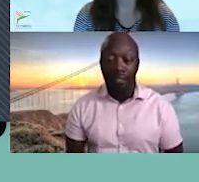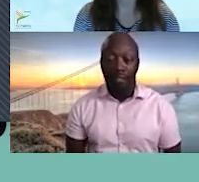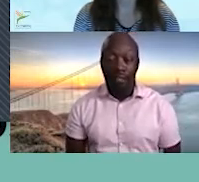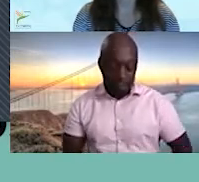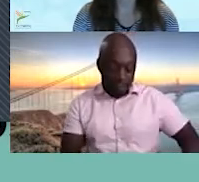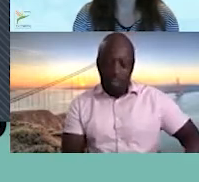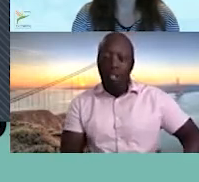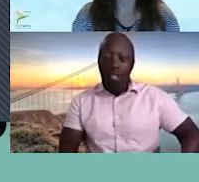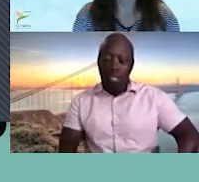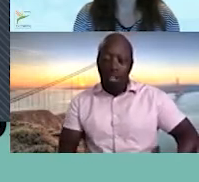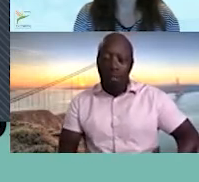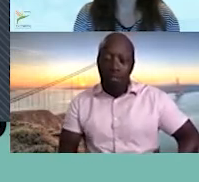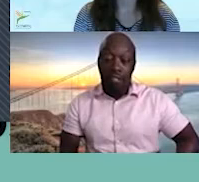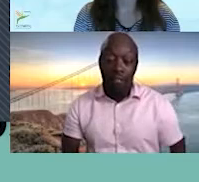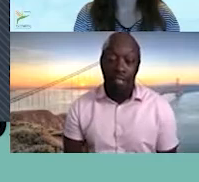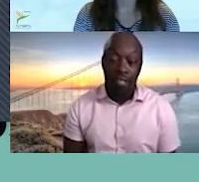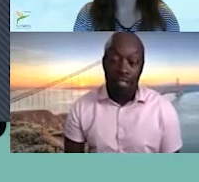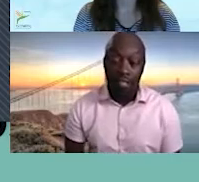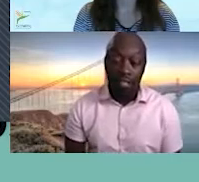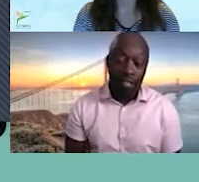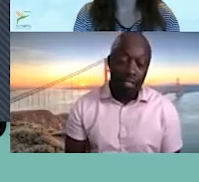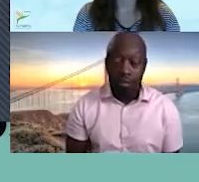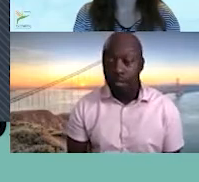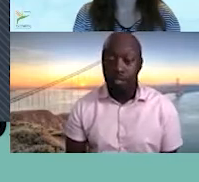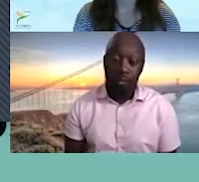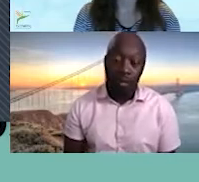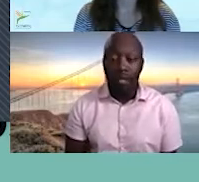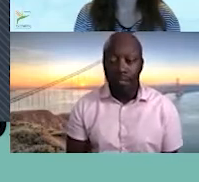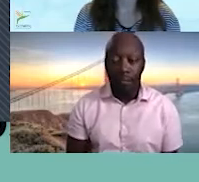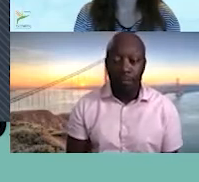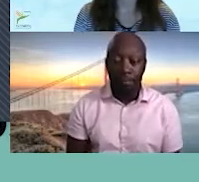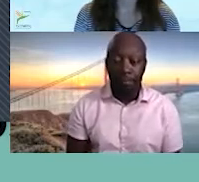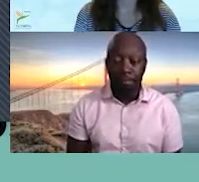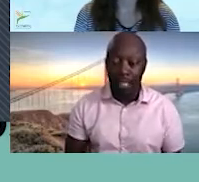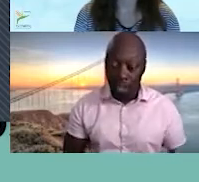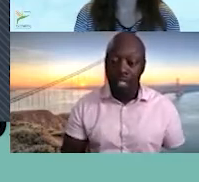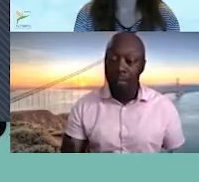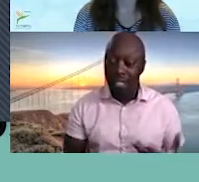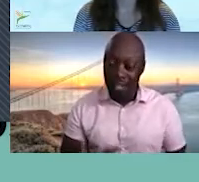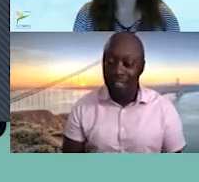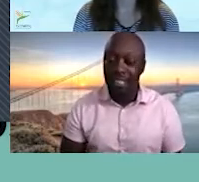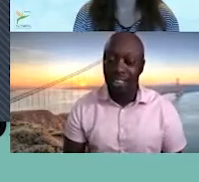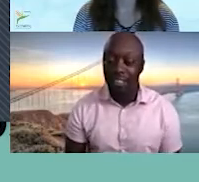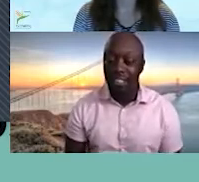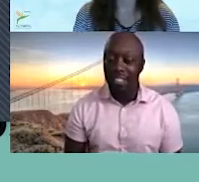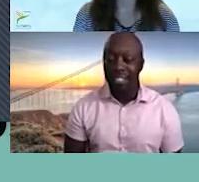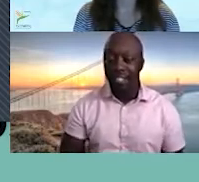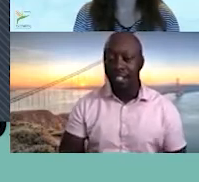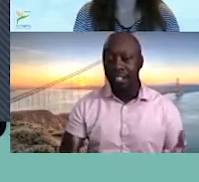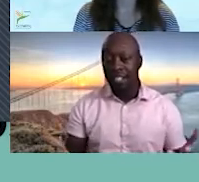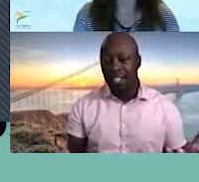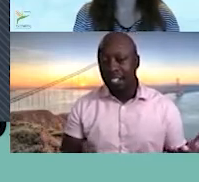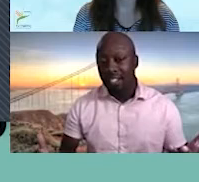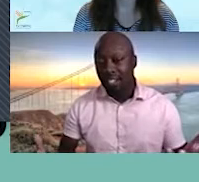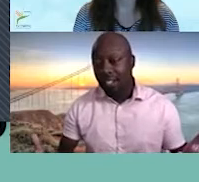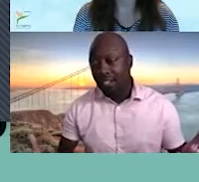that. Even if they're in your arm, even if they're like 2 months or 1 month, include them in a conversation like they're